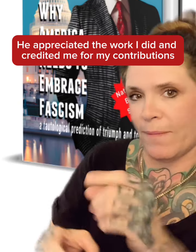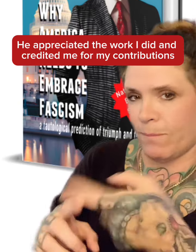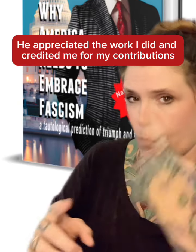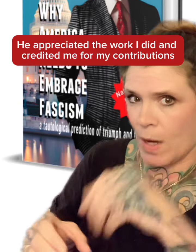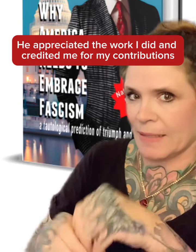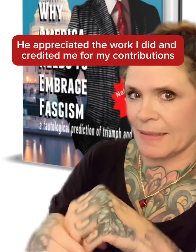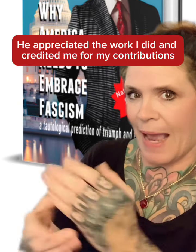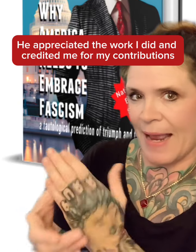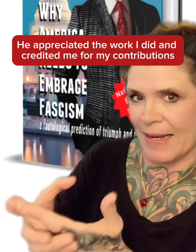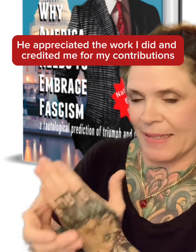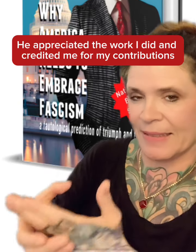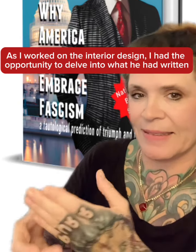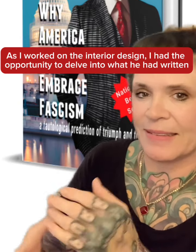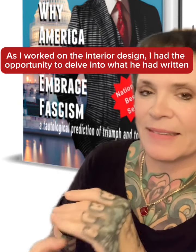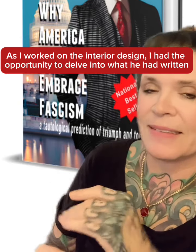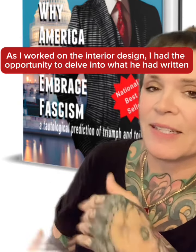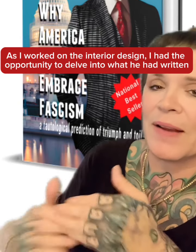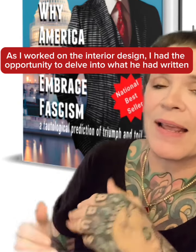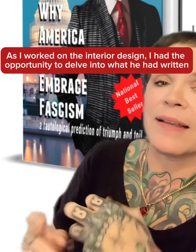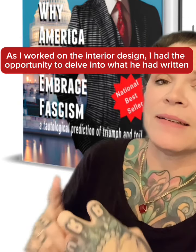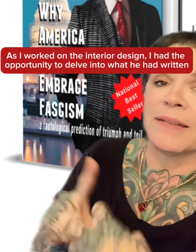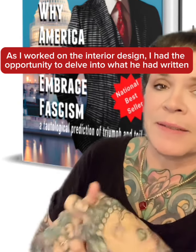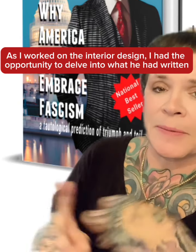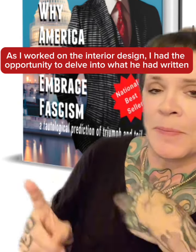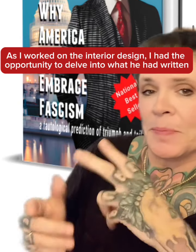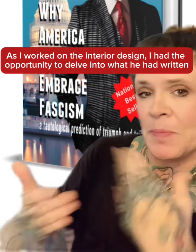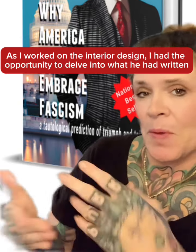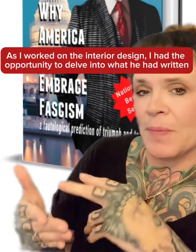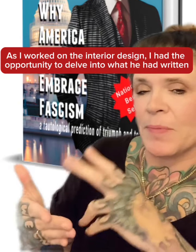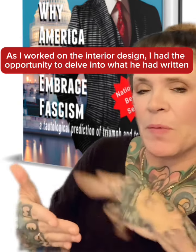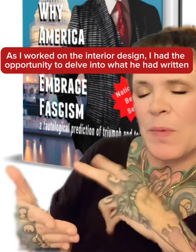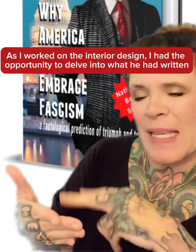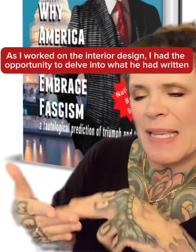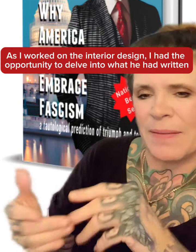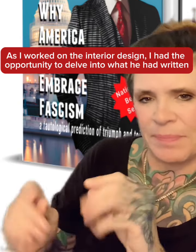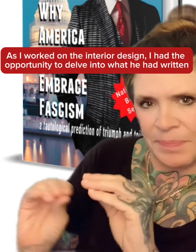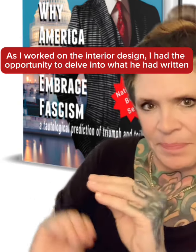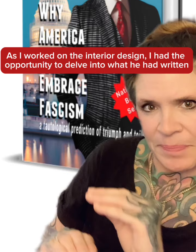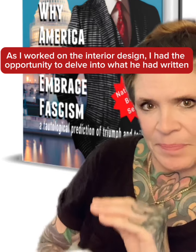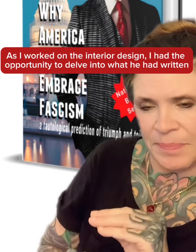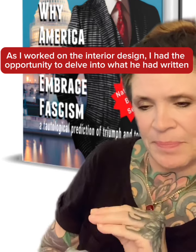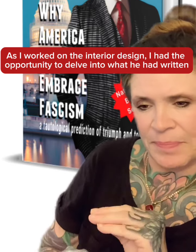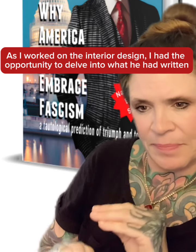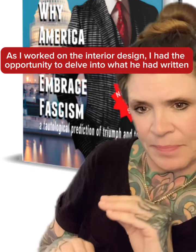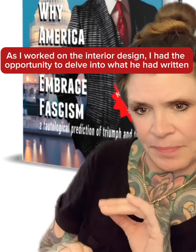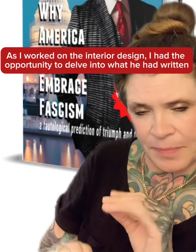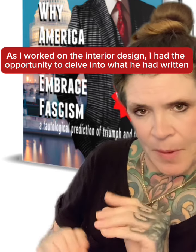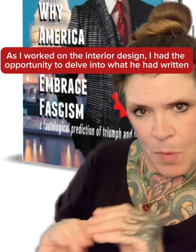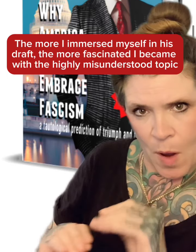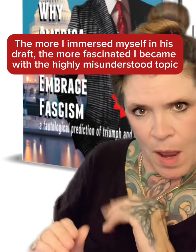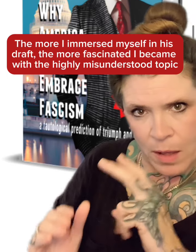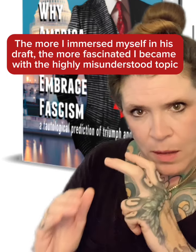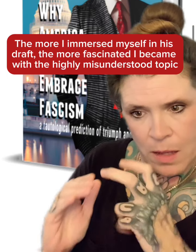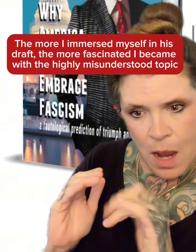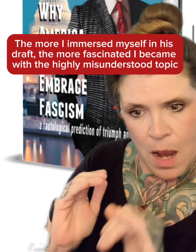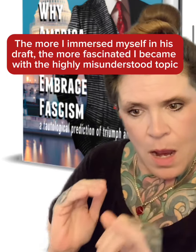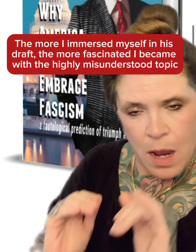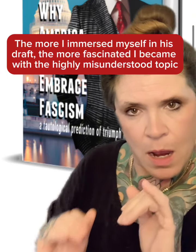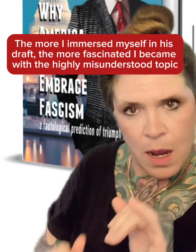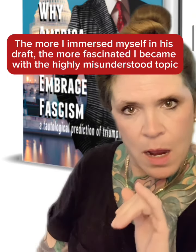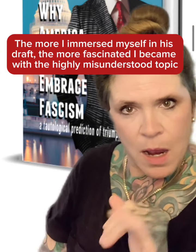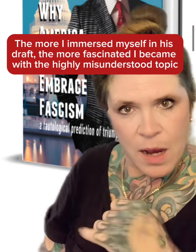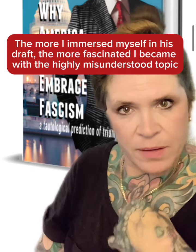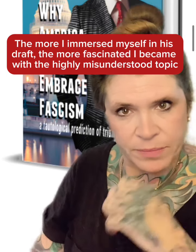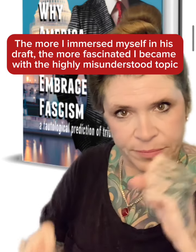my contributions. As I worked on the interior design, I had the opportunity to delve into what he had written. The more I immersed myself in